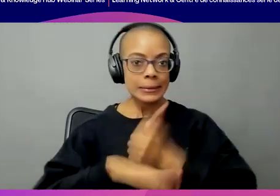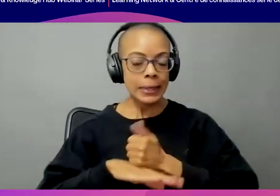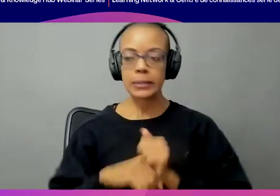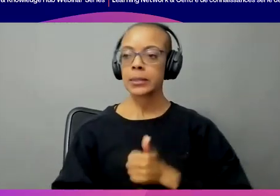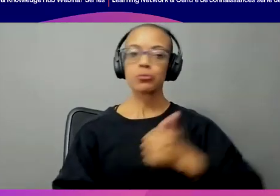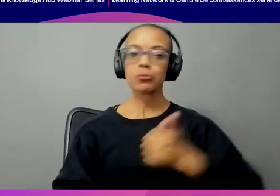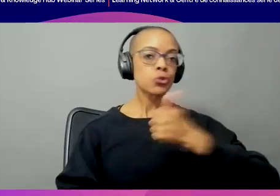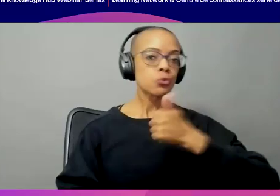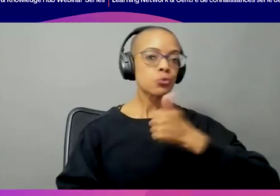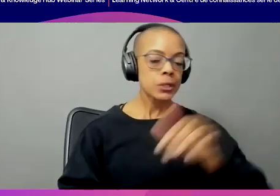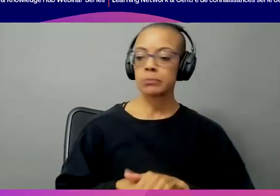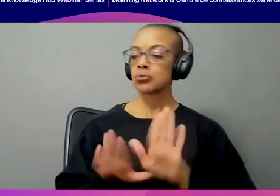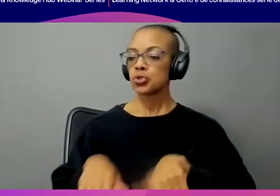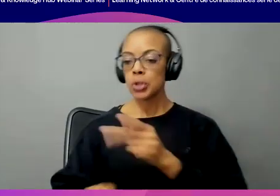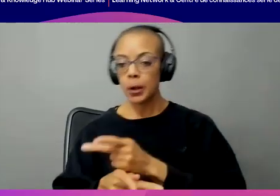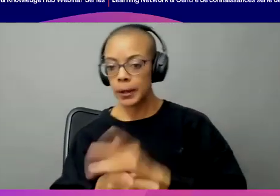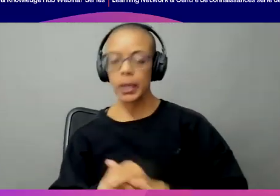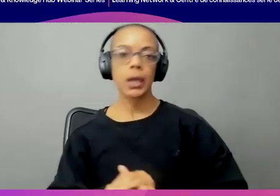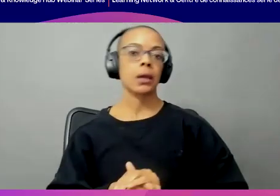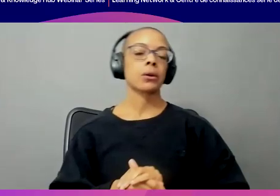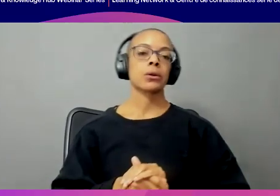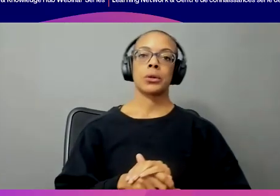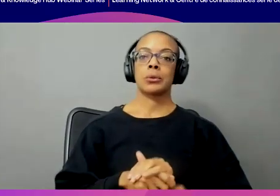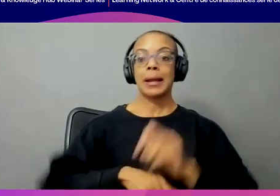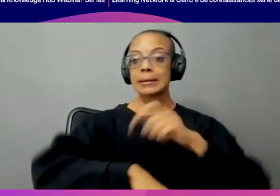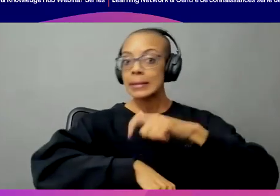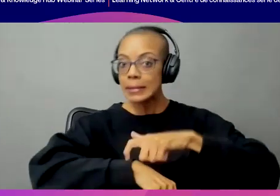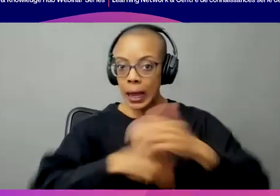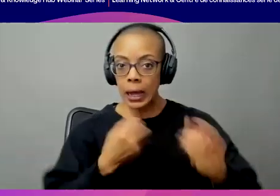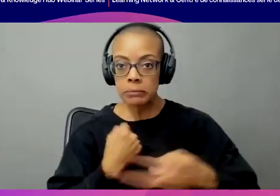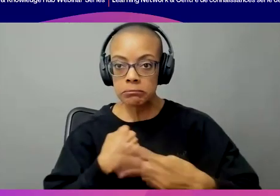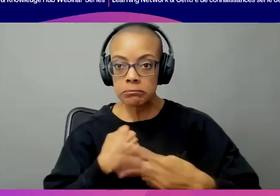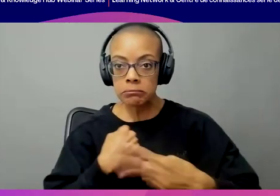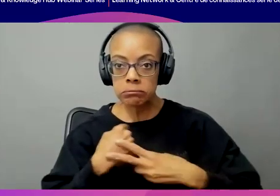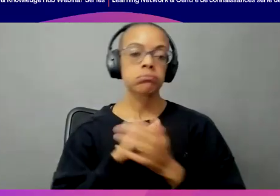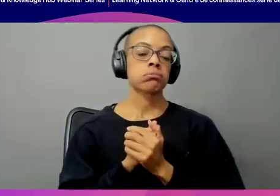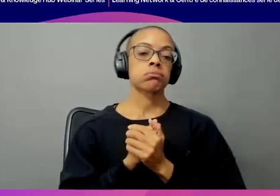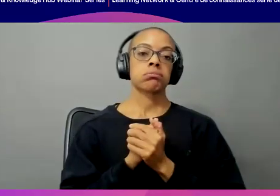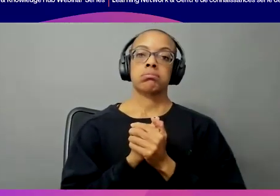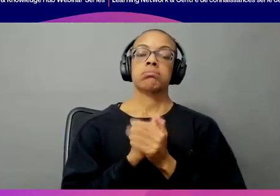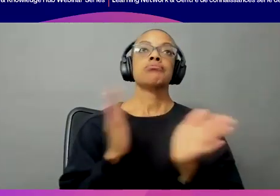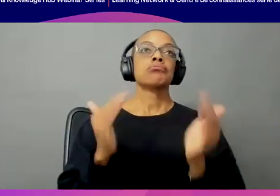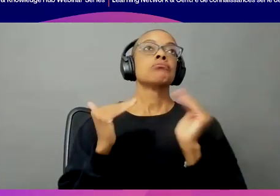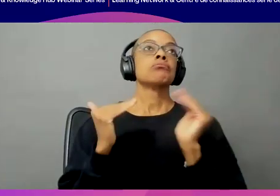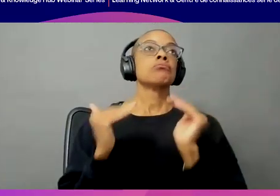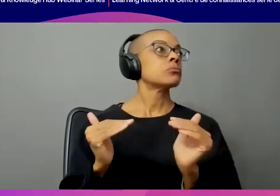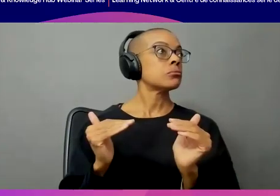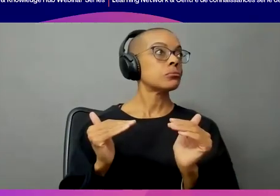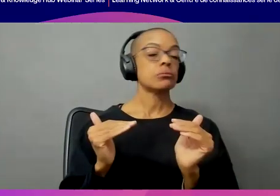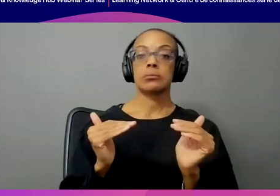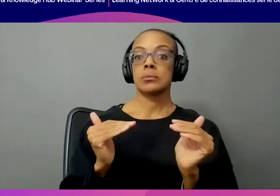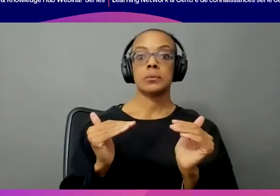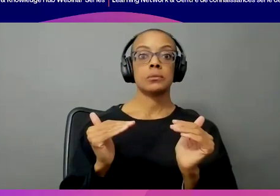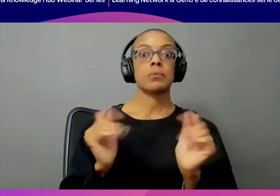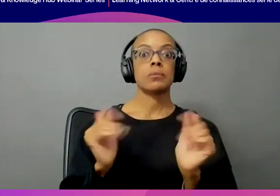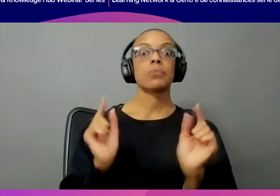the time that it takes to get places. We've heard about it in terms of getting to populations